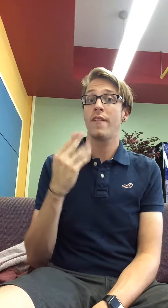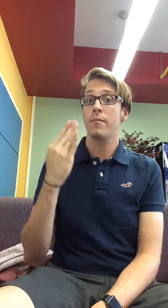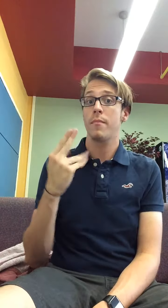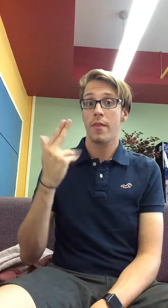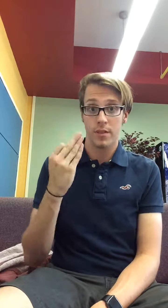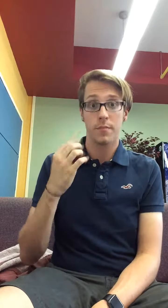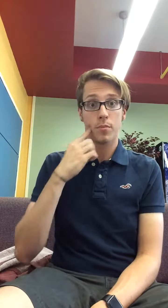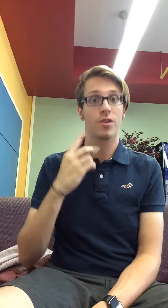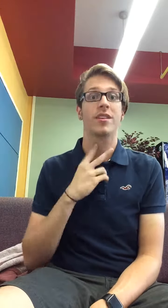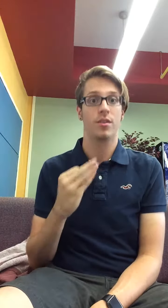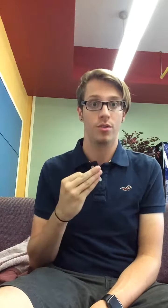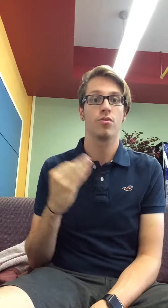year, right here.